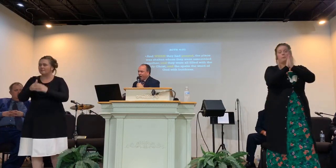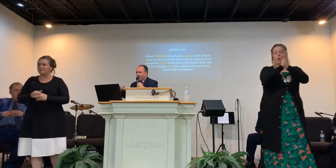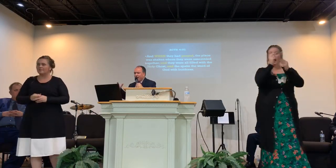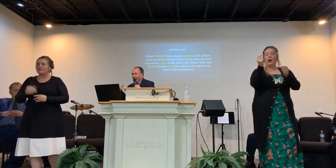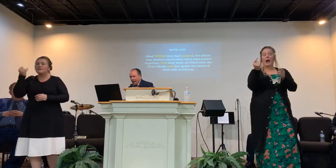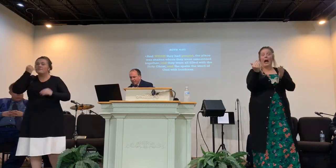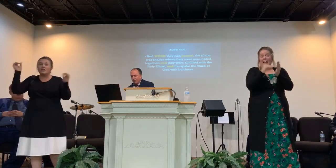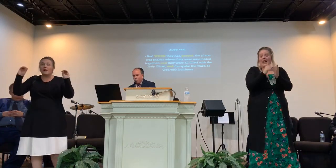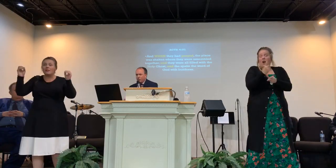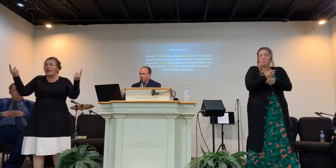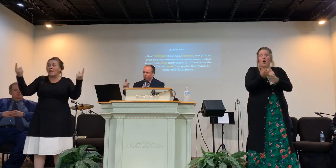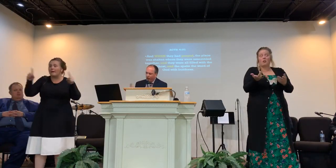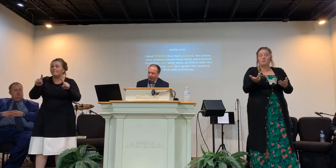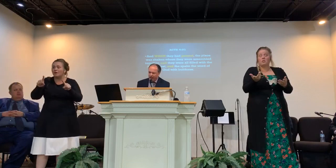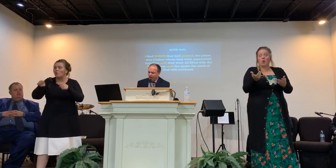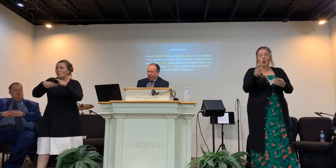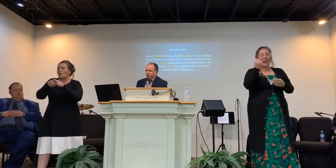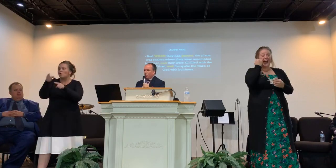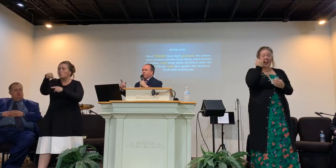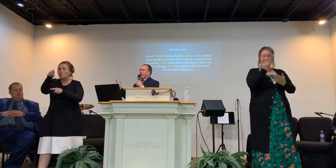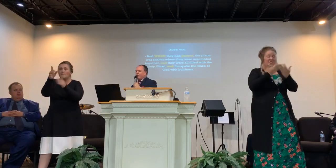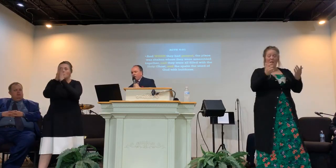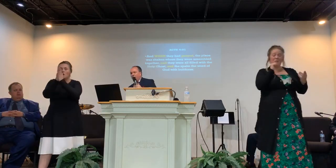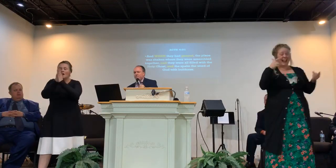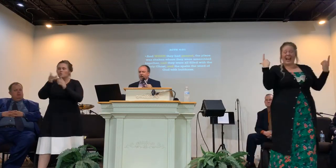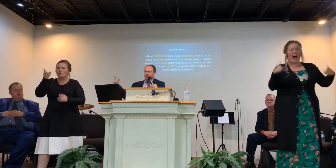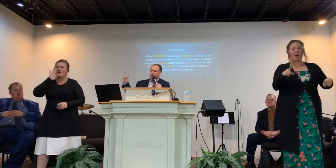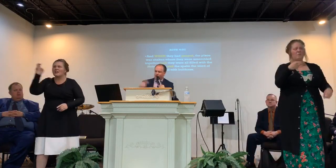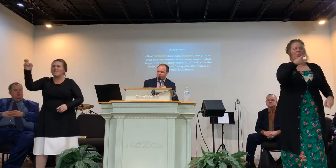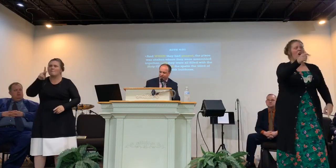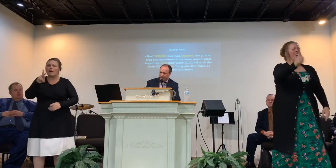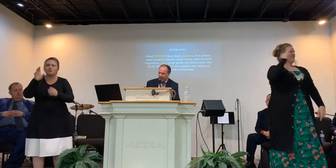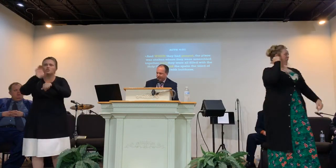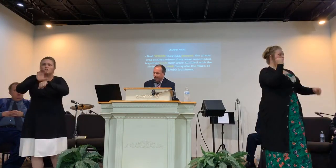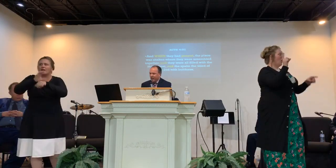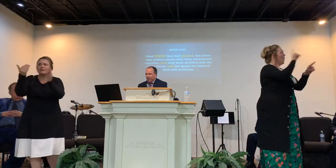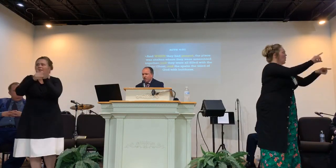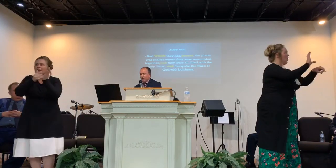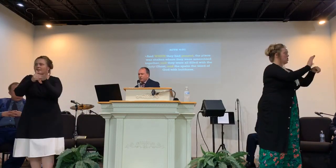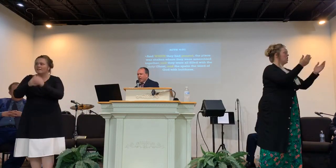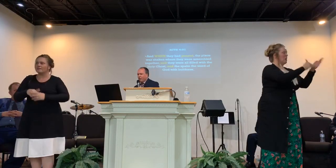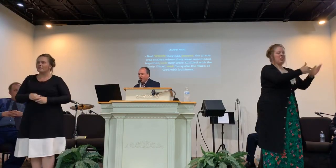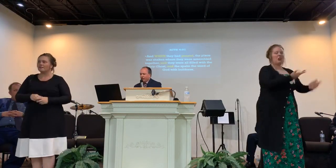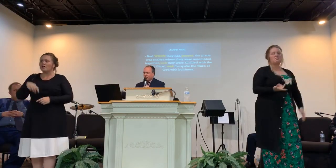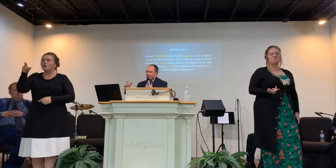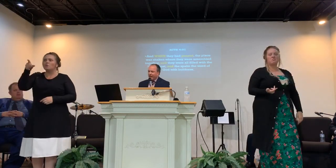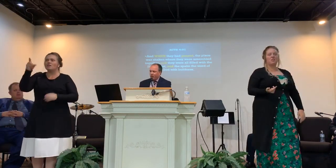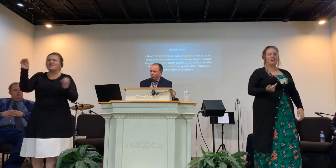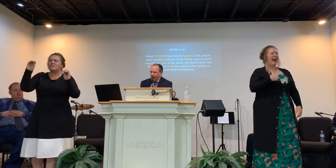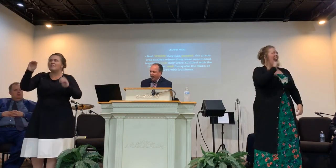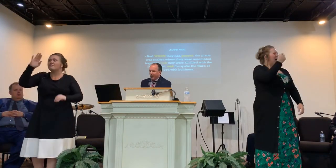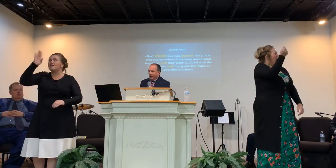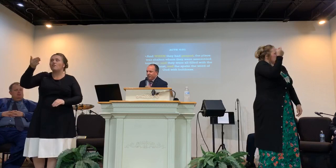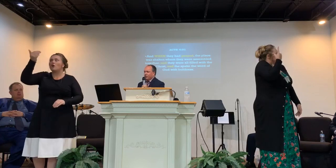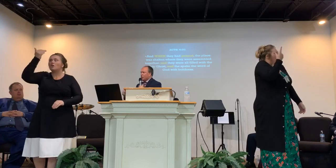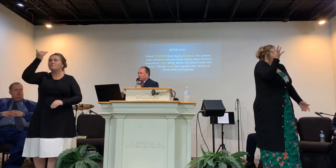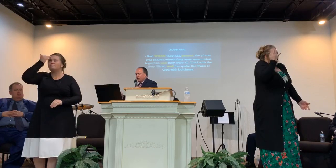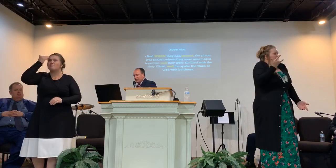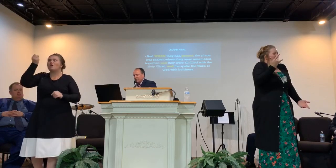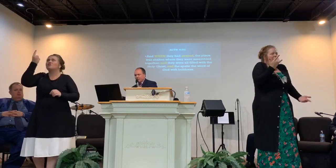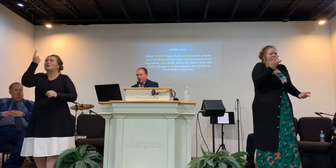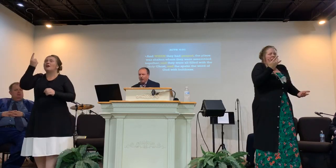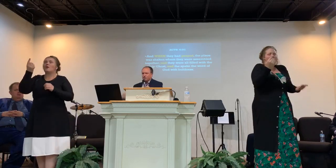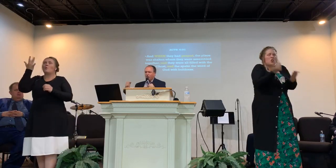If nothing happened when you prayed, you would never come back to church again. You would never understand why the